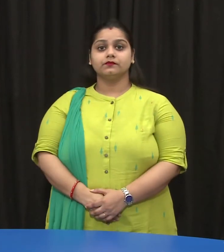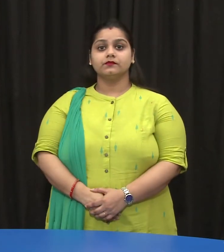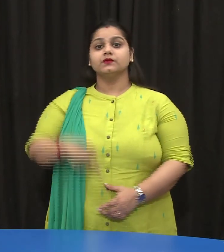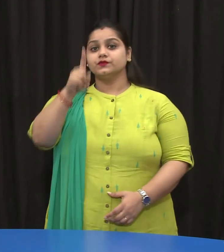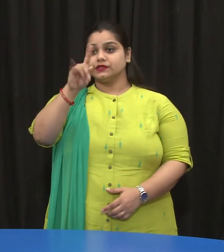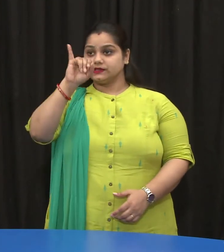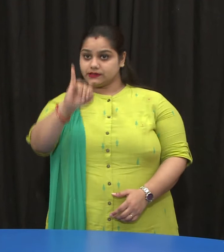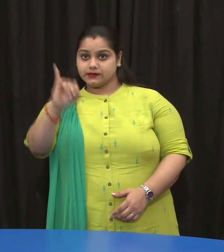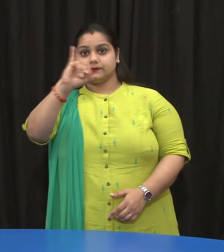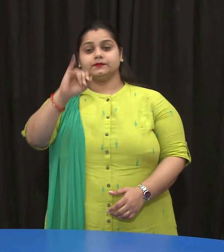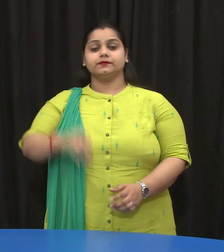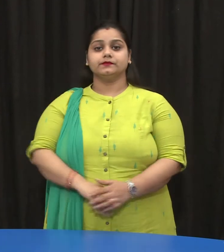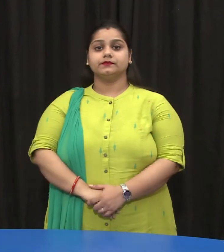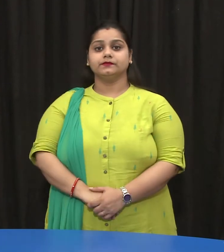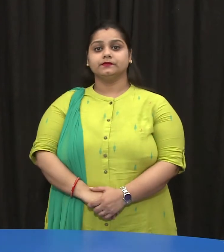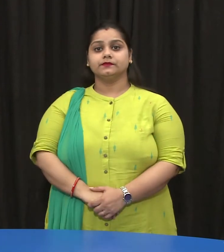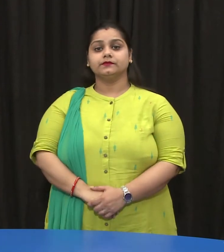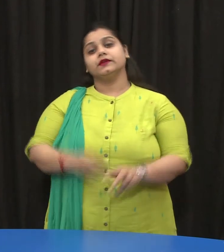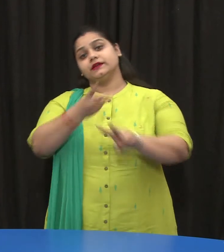16, etc.